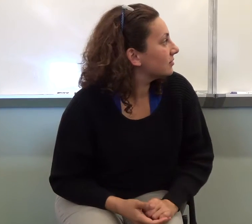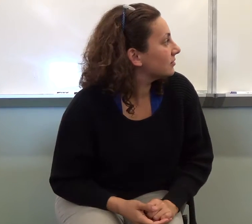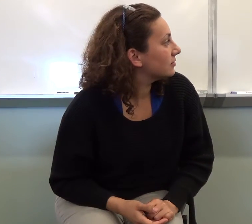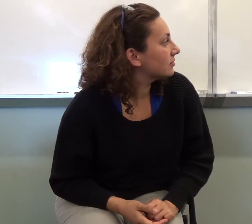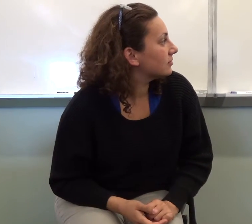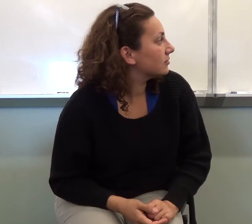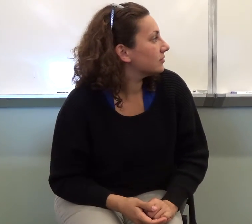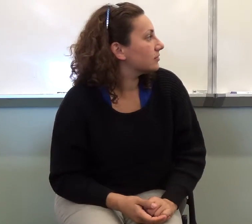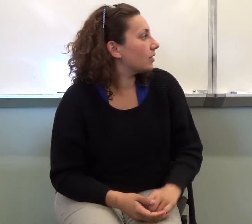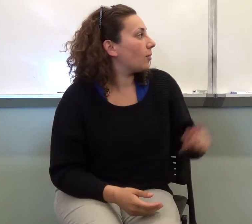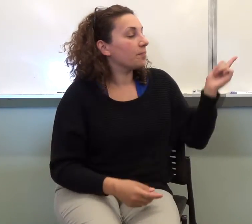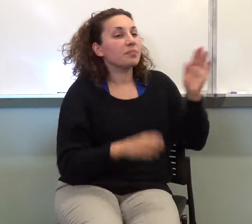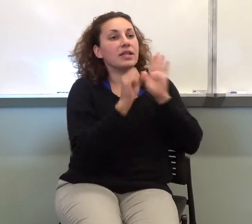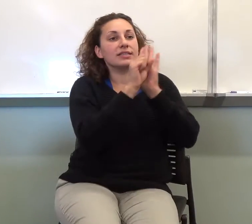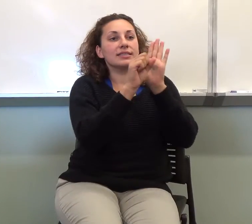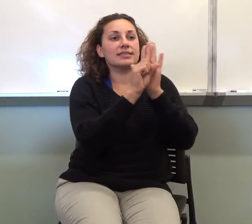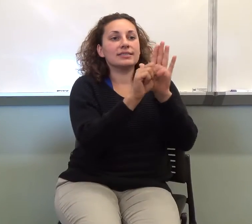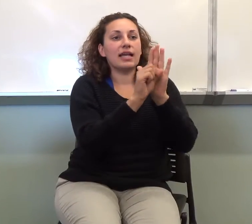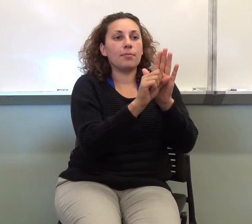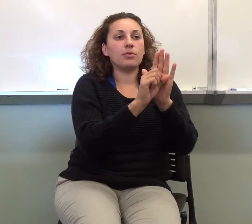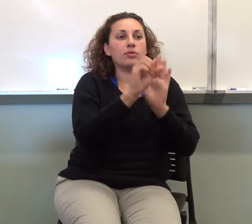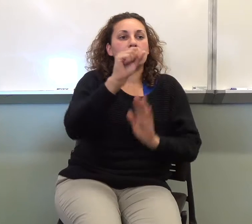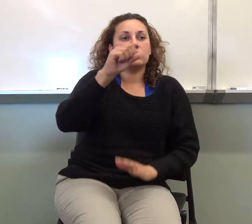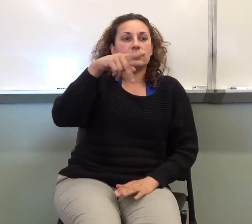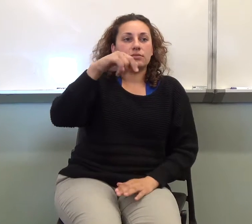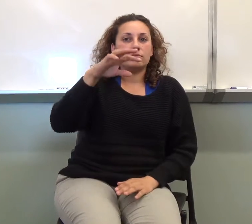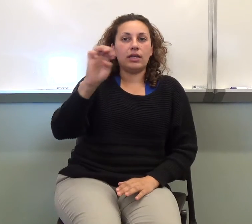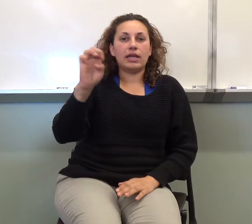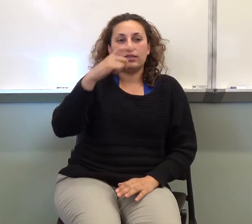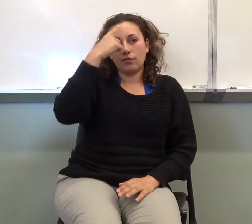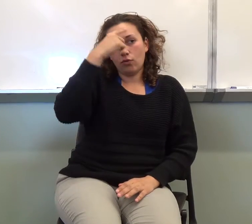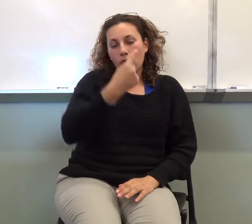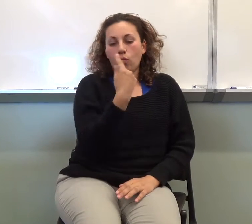There's the sample space for rolling 1 die. Okay?